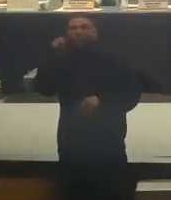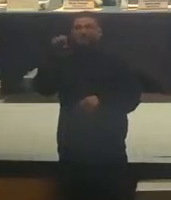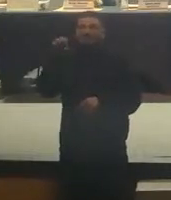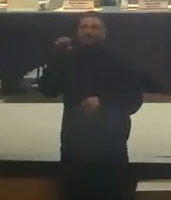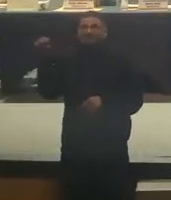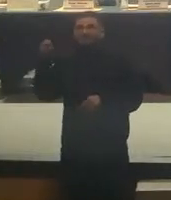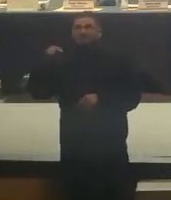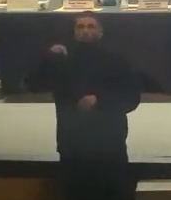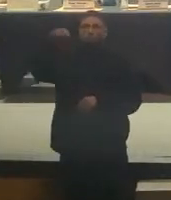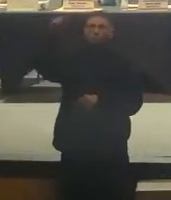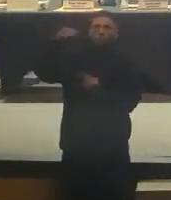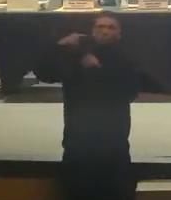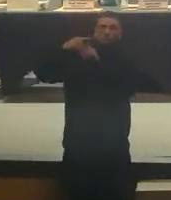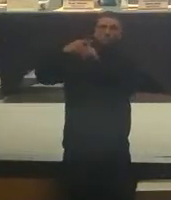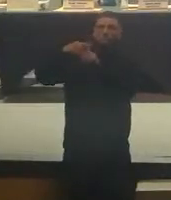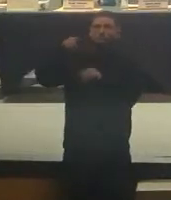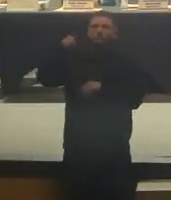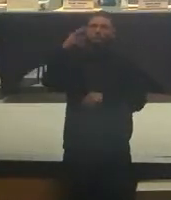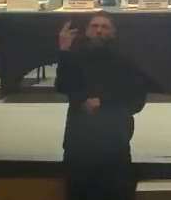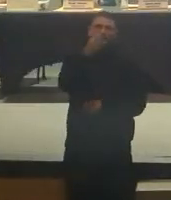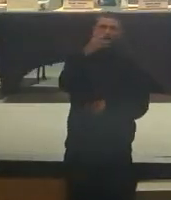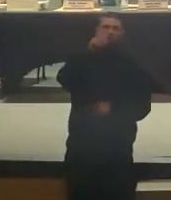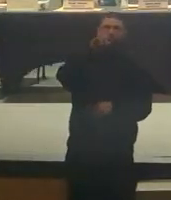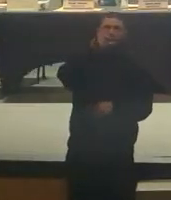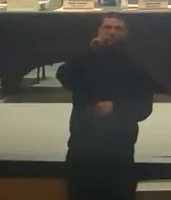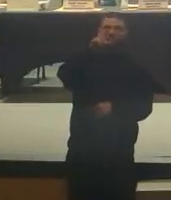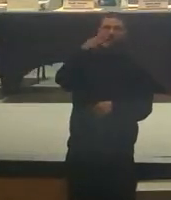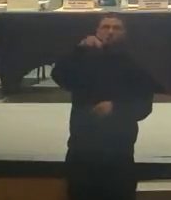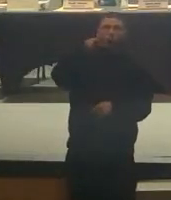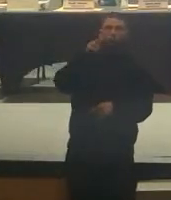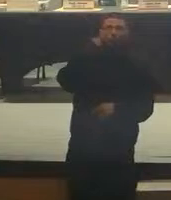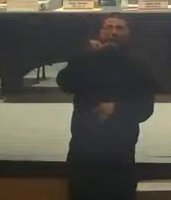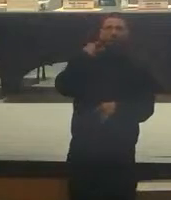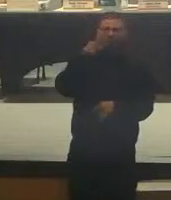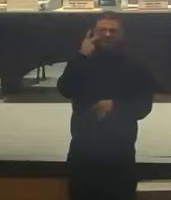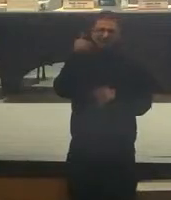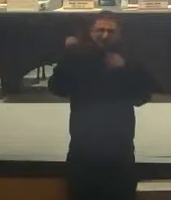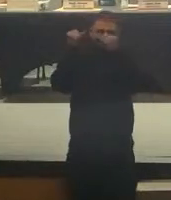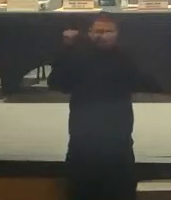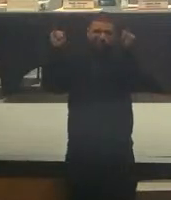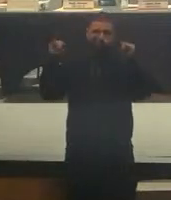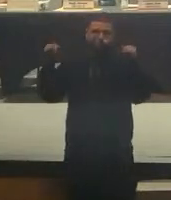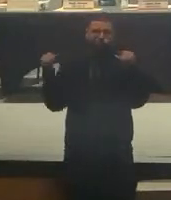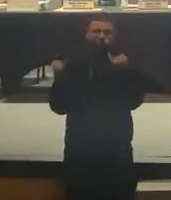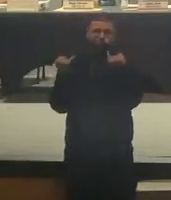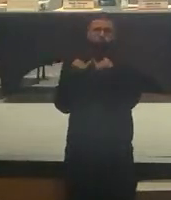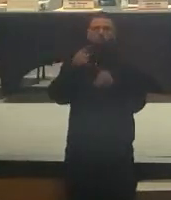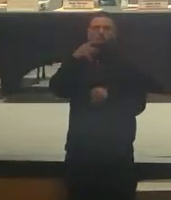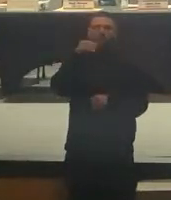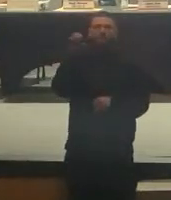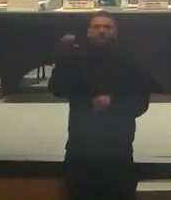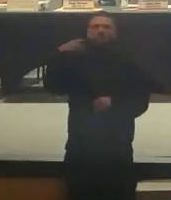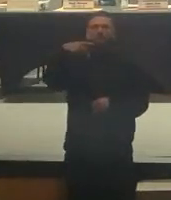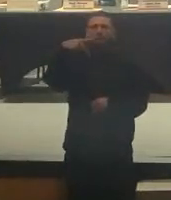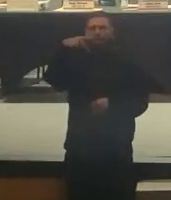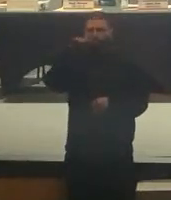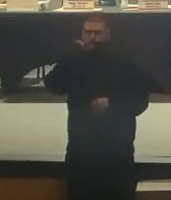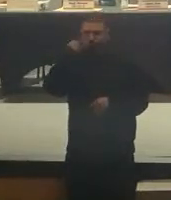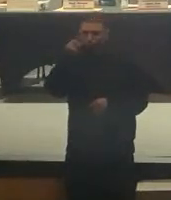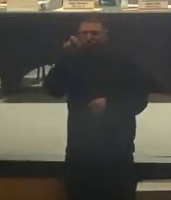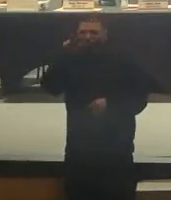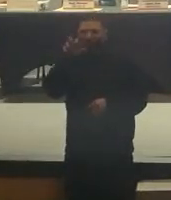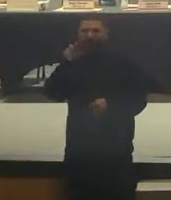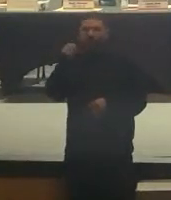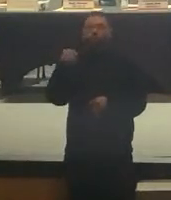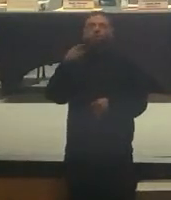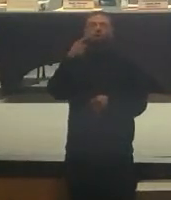boundary west of Maryland Parkway, north of Pyle Avenue, and east of Pollock Drive to Silverado Ranch Boulevard,